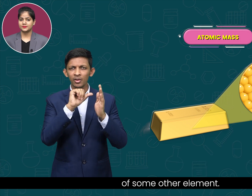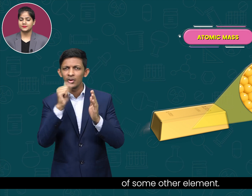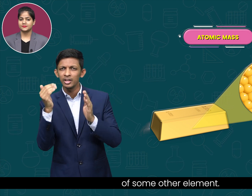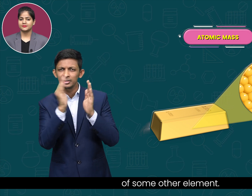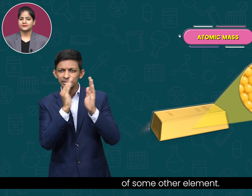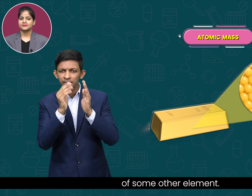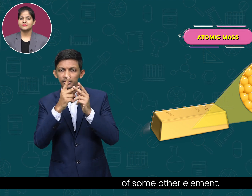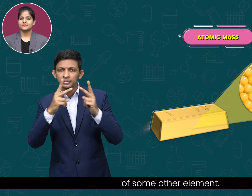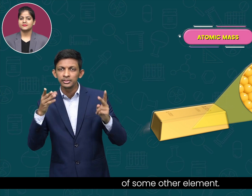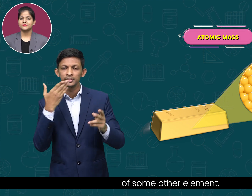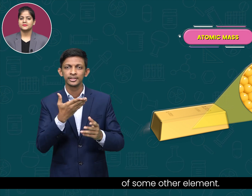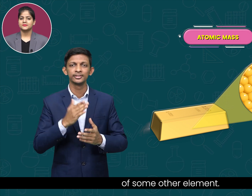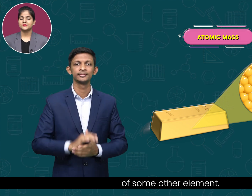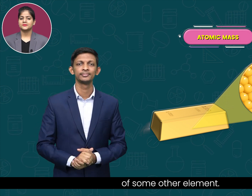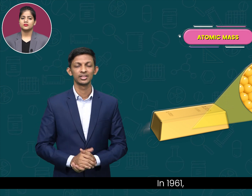element.